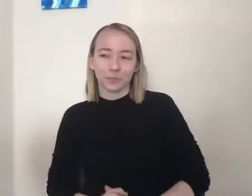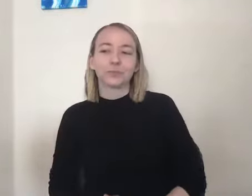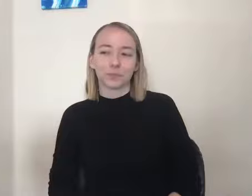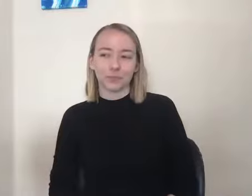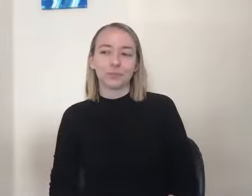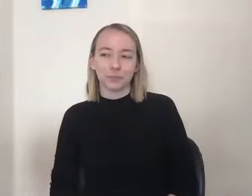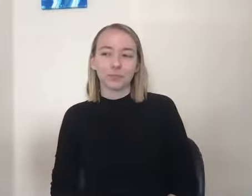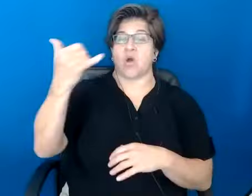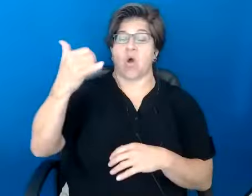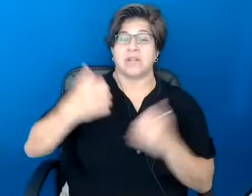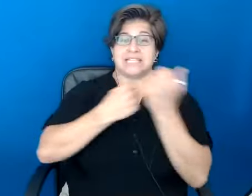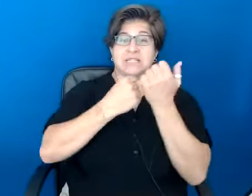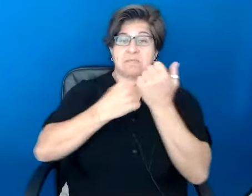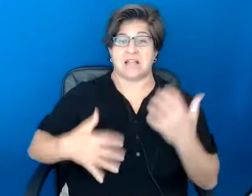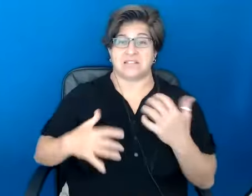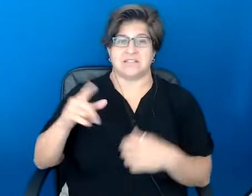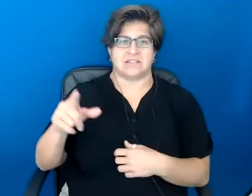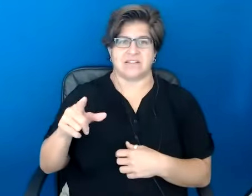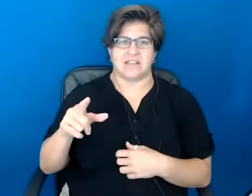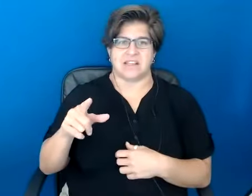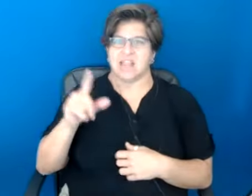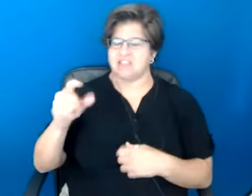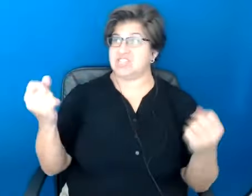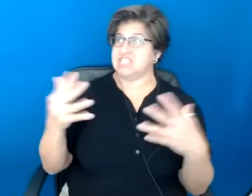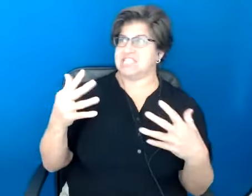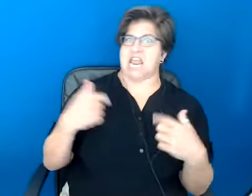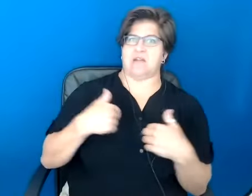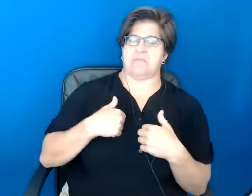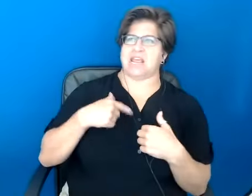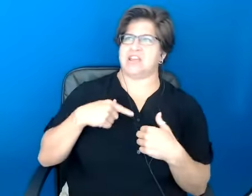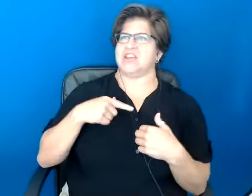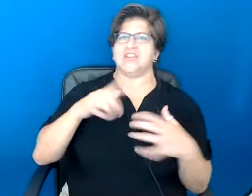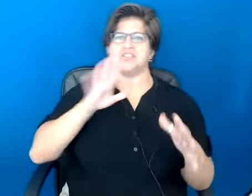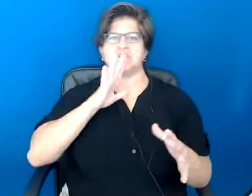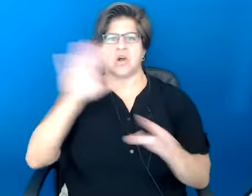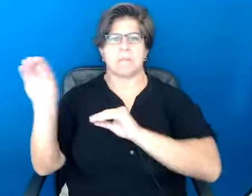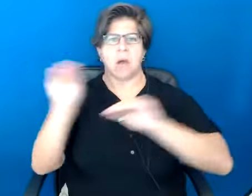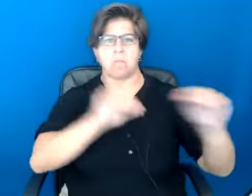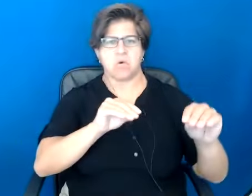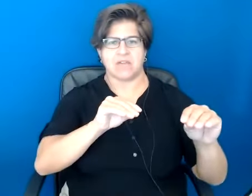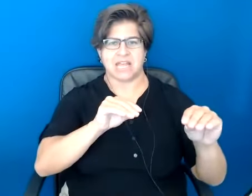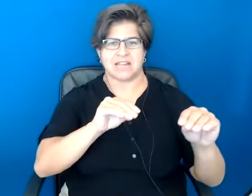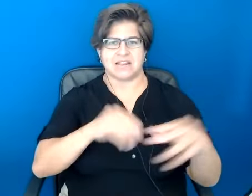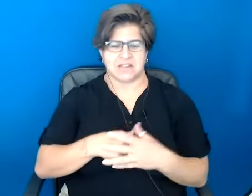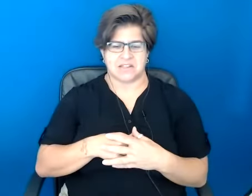wallpaper?" And I says, "No, but you know how you need the woman's touch." And unbeknownst to me, he'd phoned up his sponsor and says to